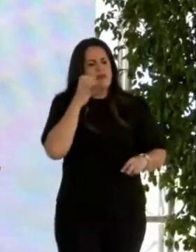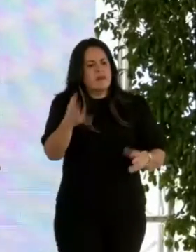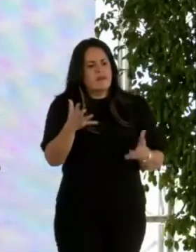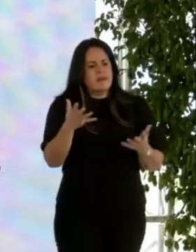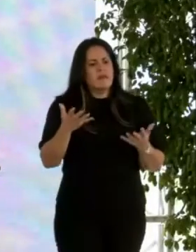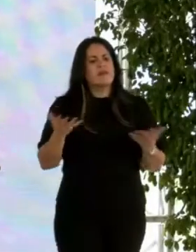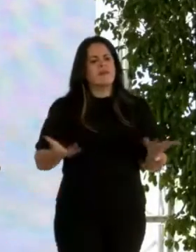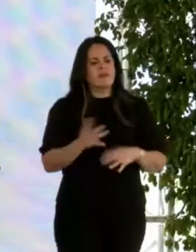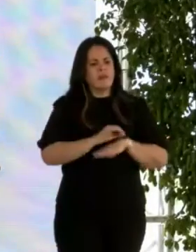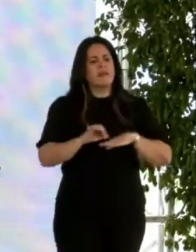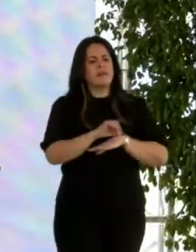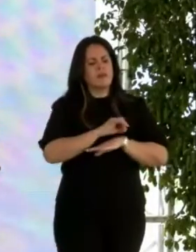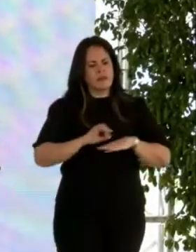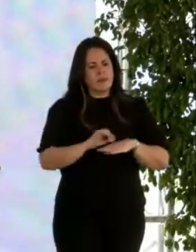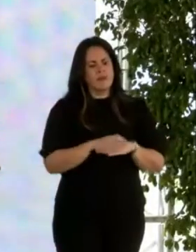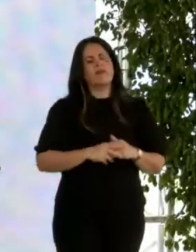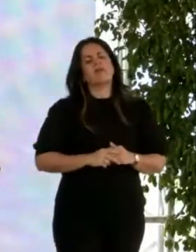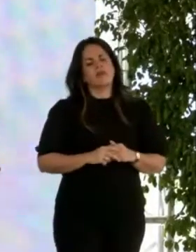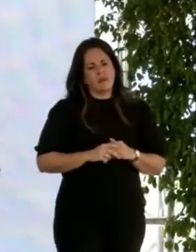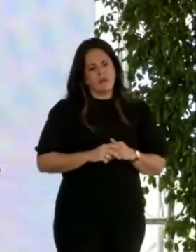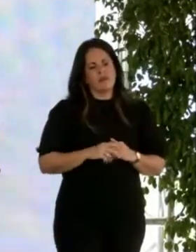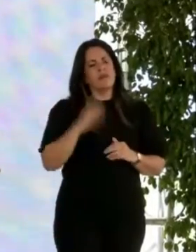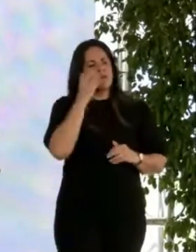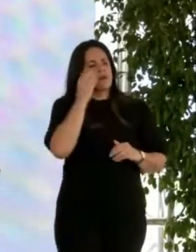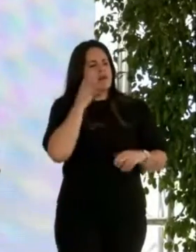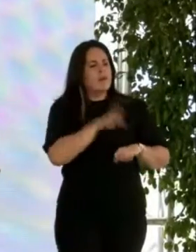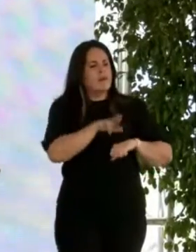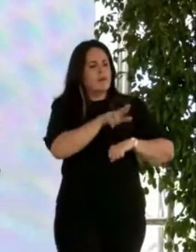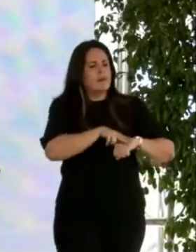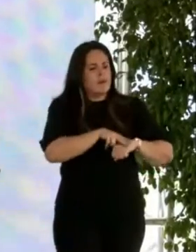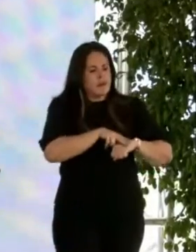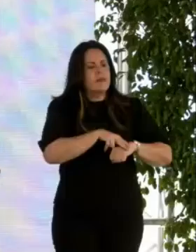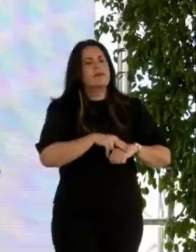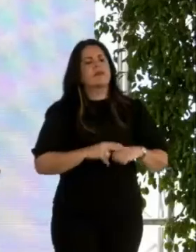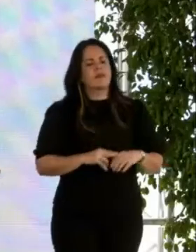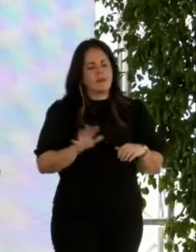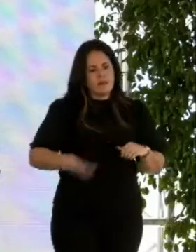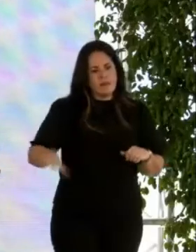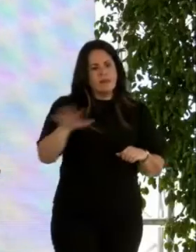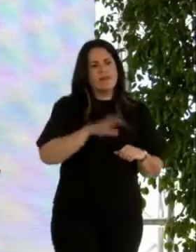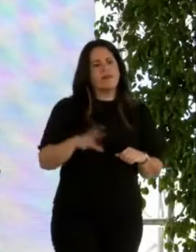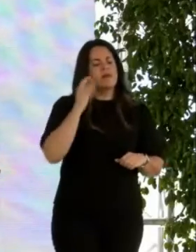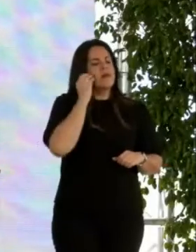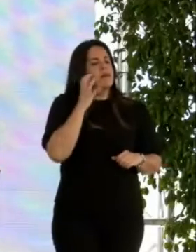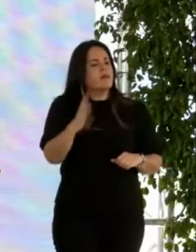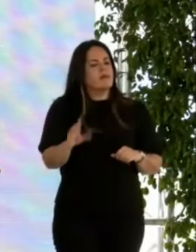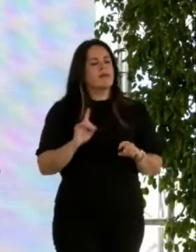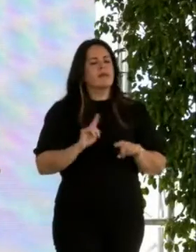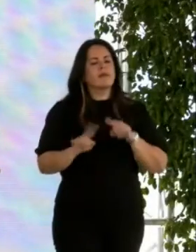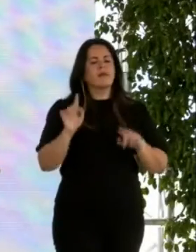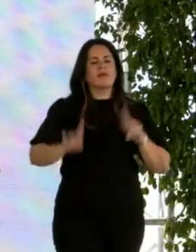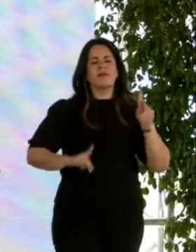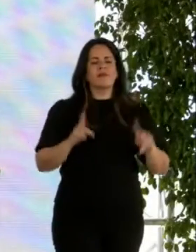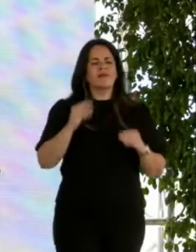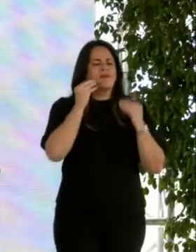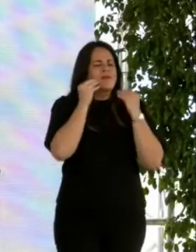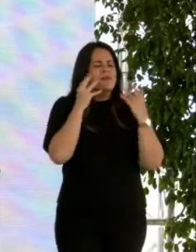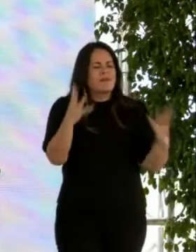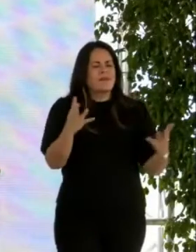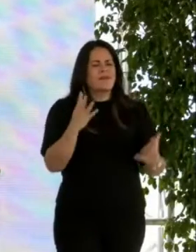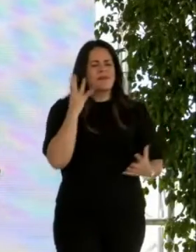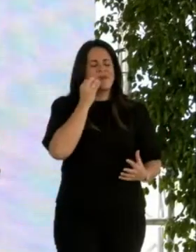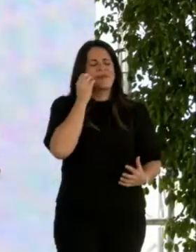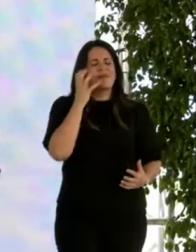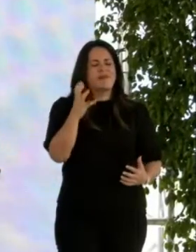is. And not just how beautiful the natural landscape is, but the beauty of its people. And it's our